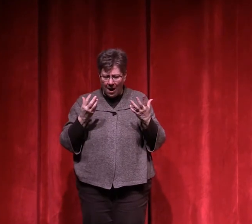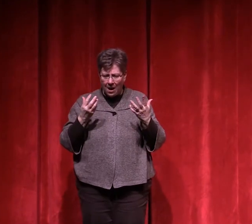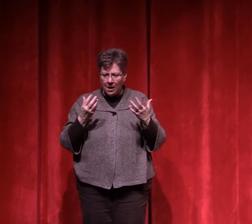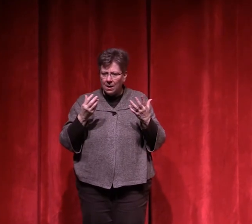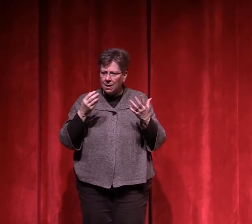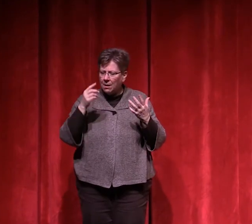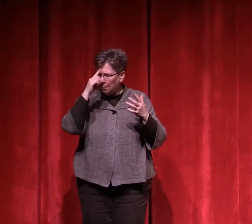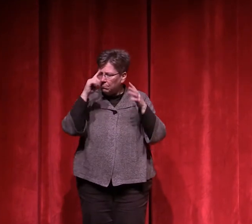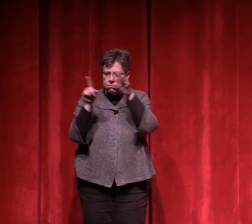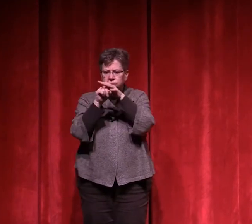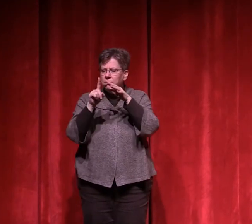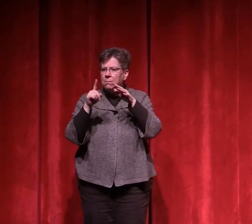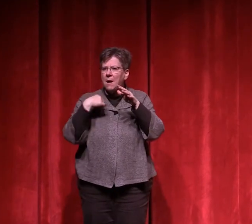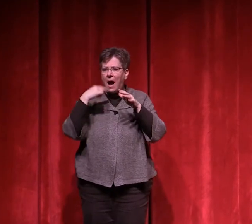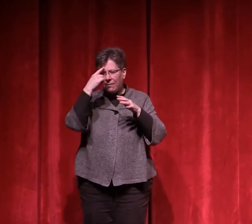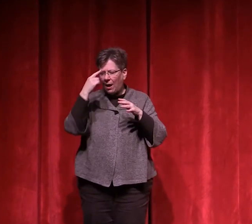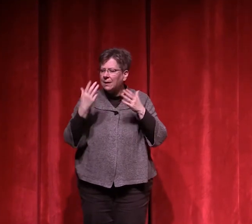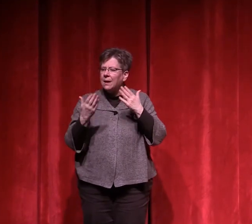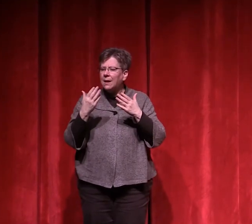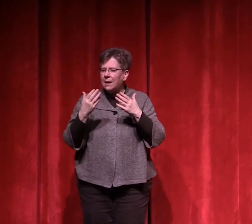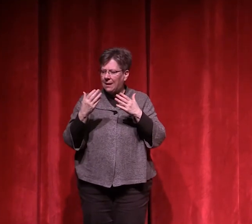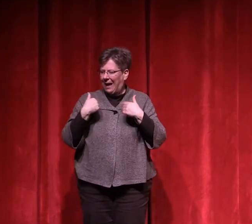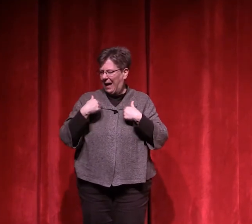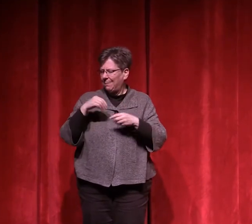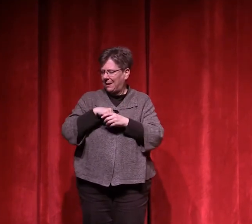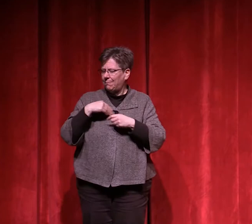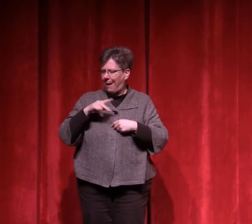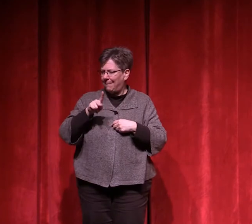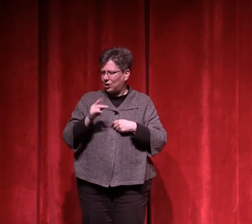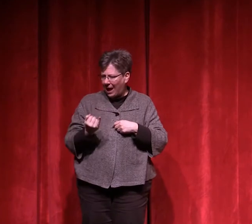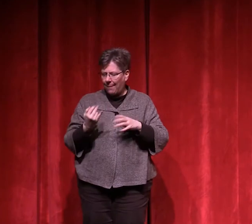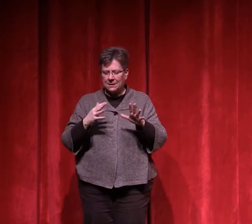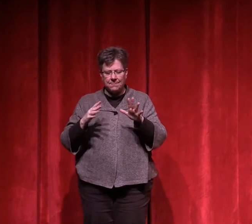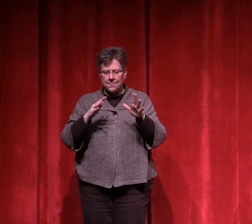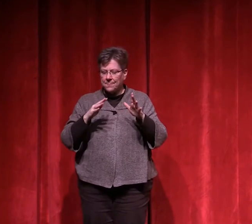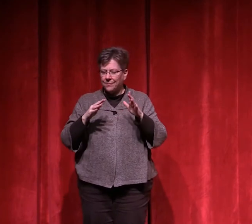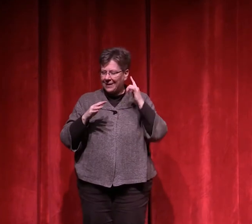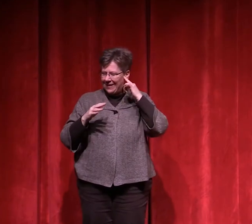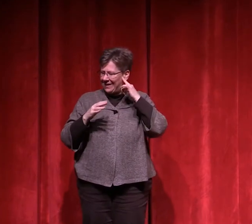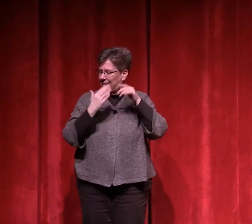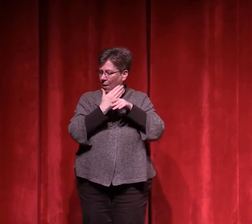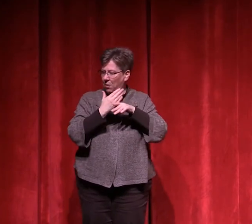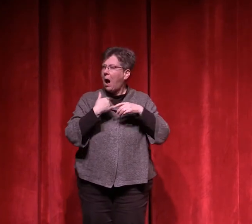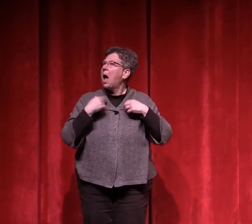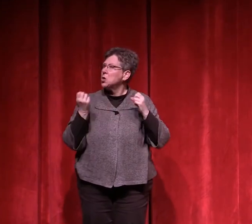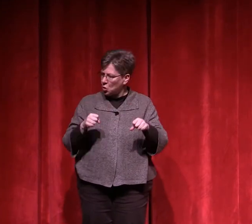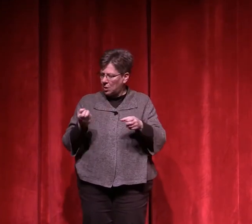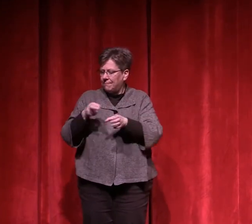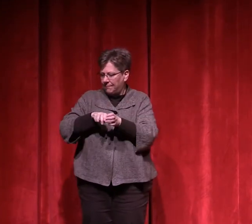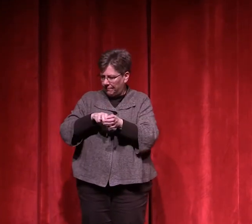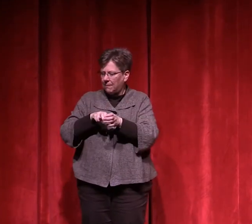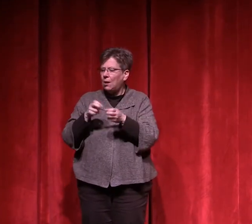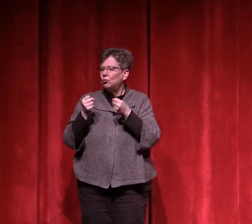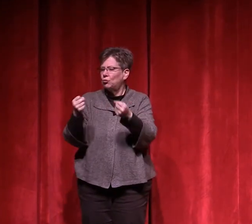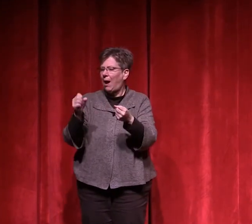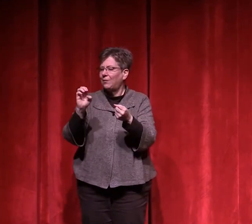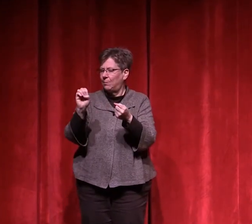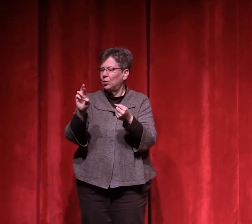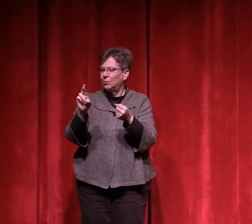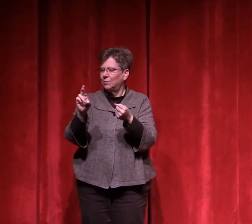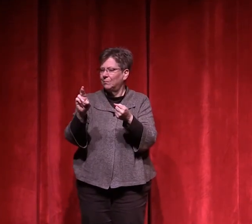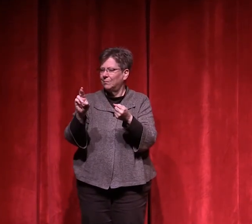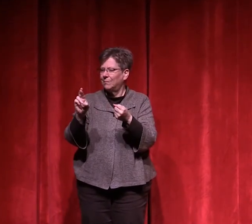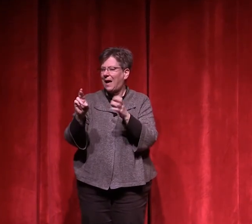It flashed in my mind. In my pajamas, with this insane chaos in my ear, I could get in my car and drive to the emergency room.